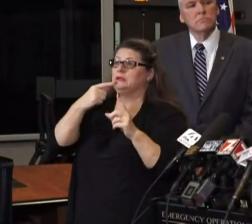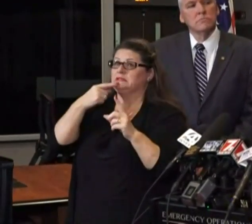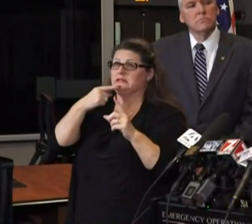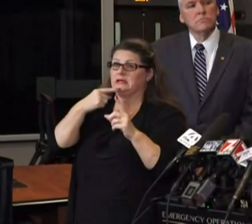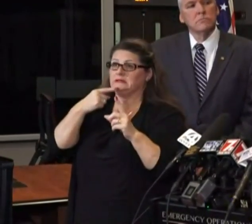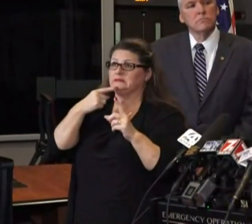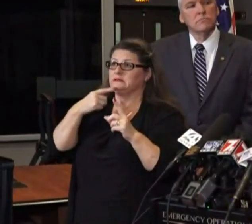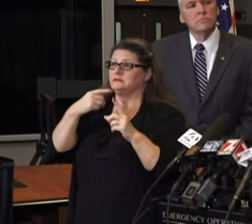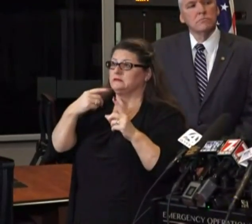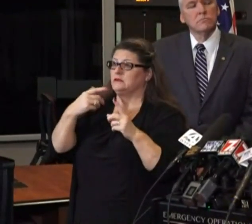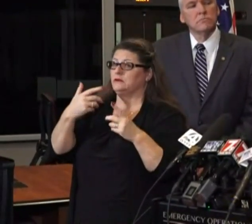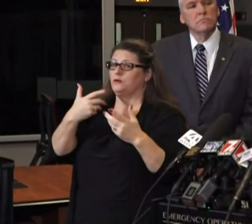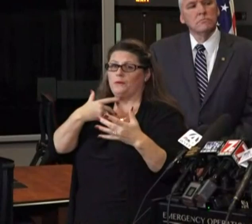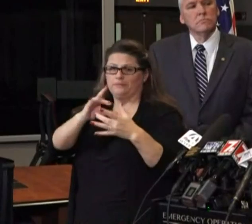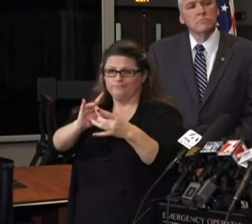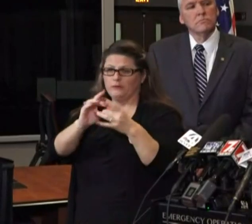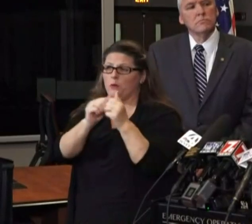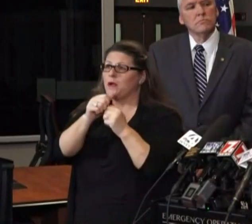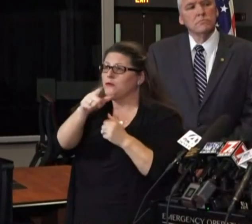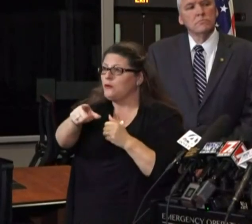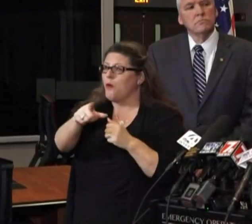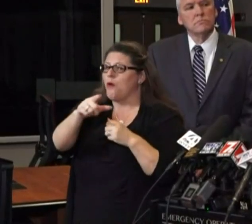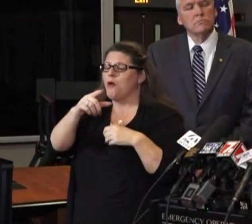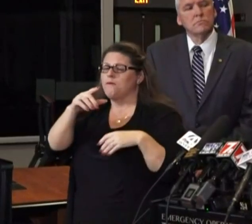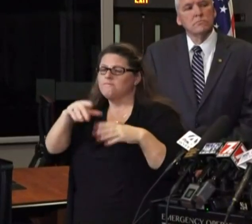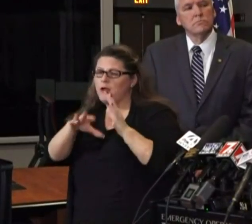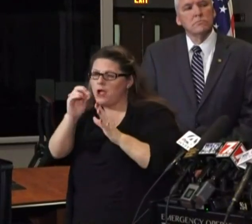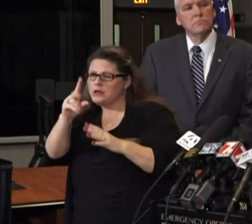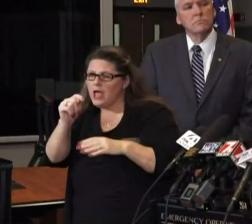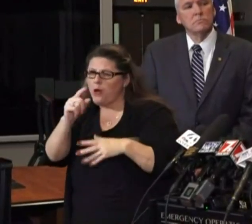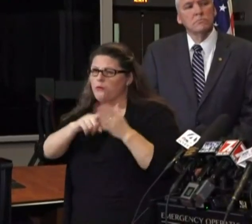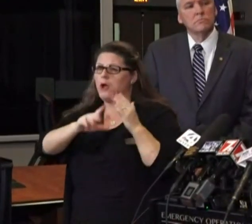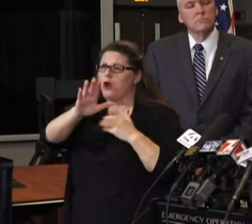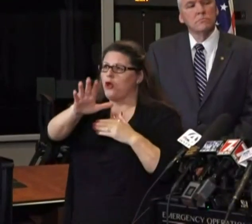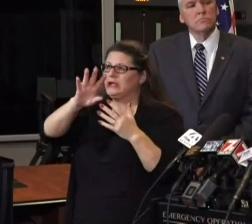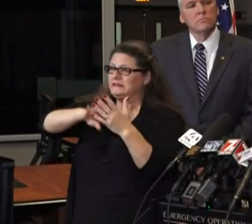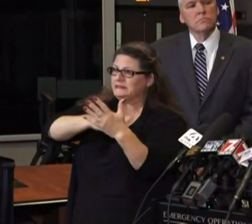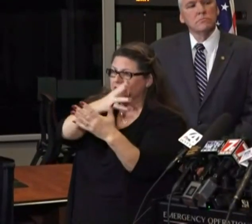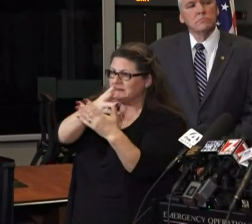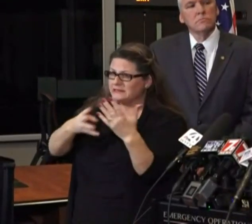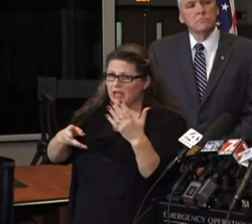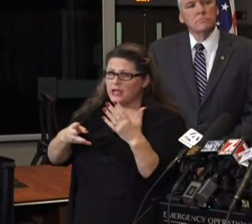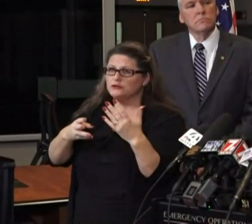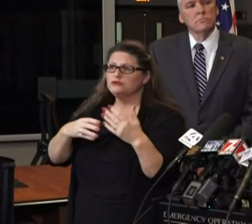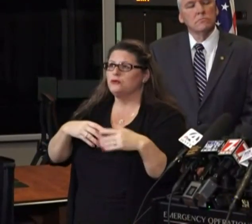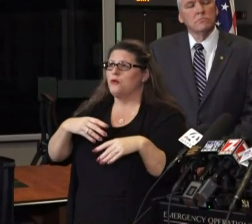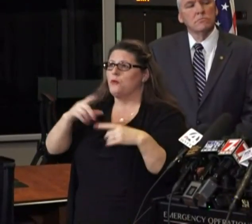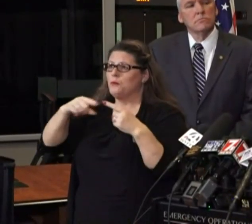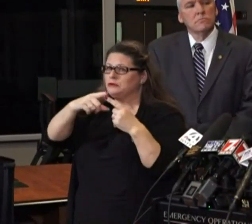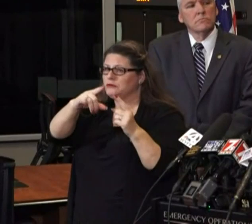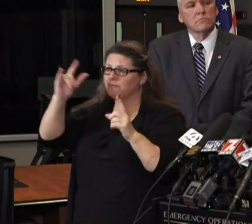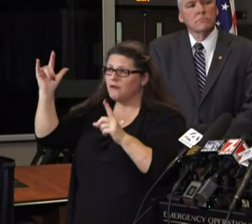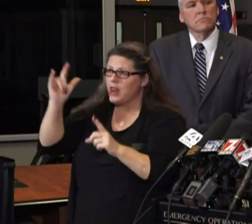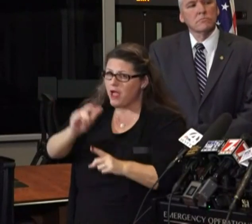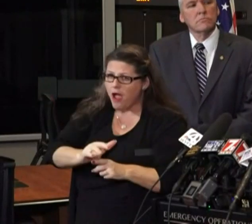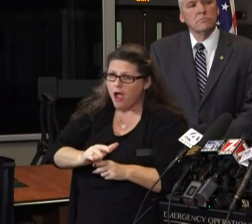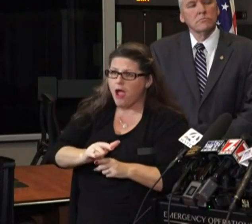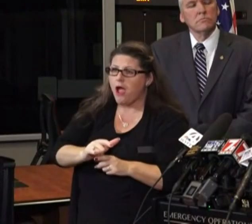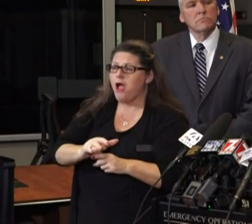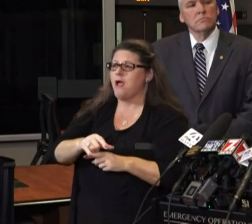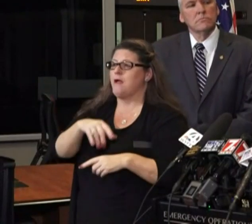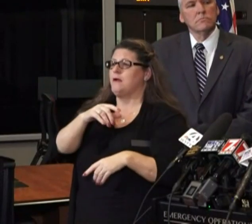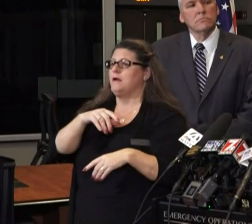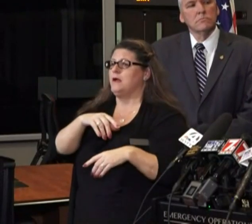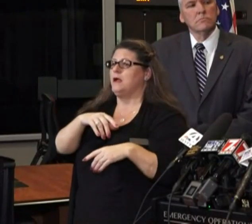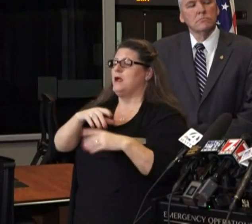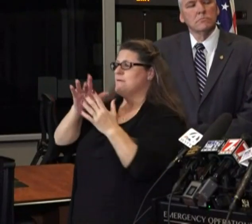are working with her on her flight schedule, communicating that to the CDC so the CDC can